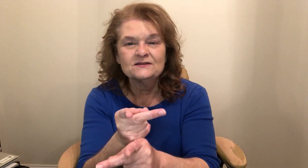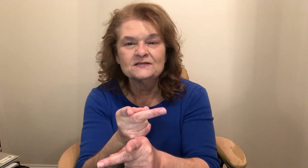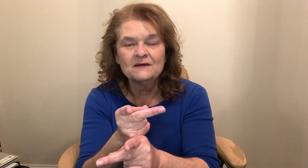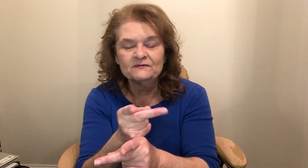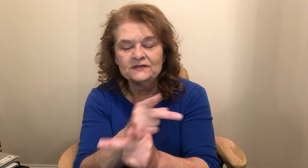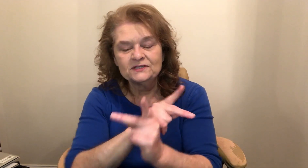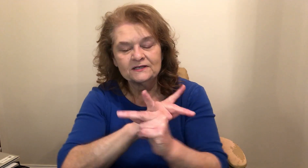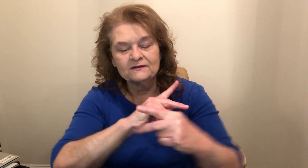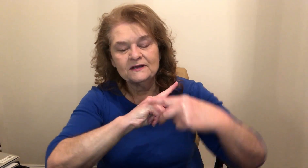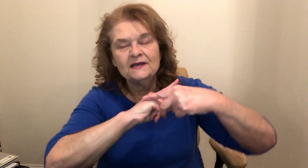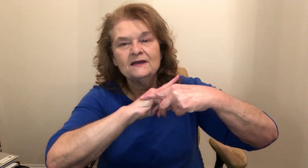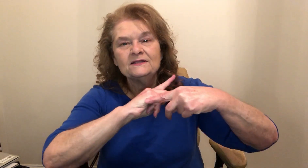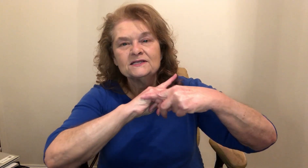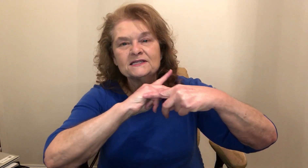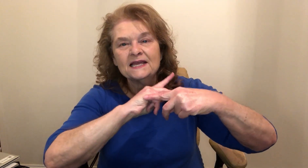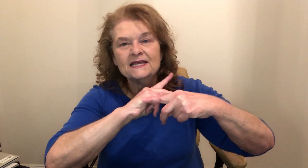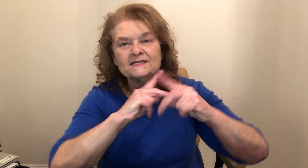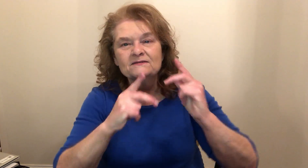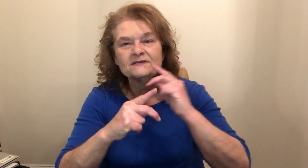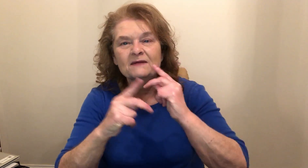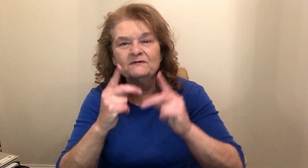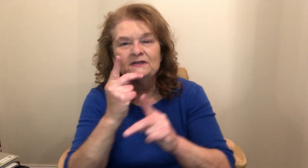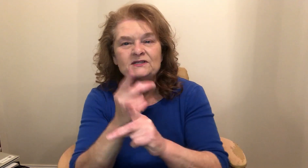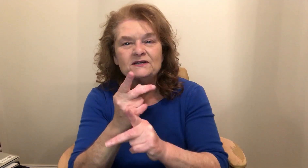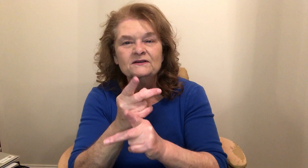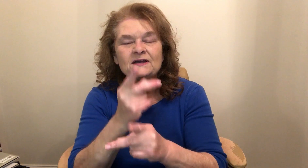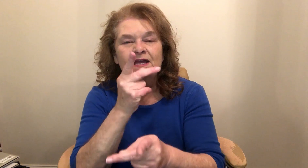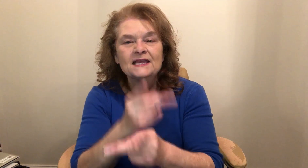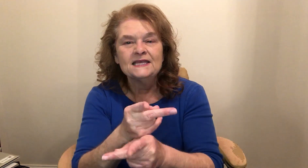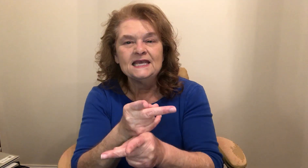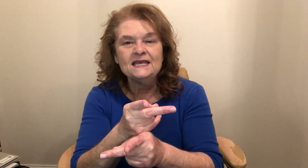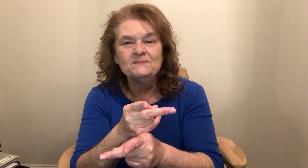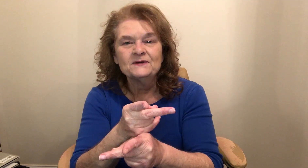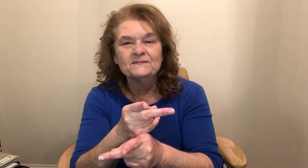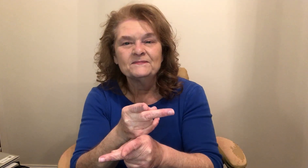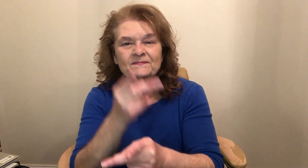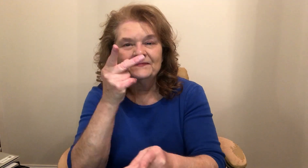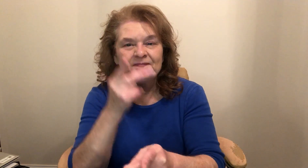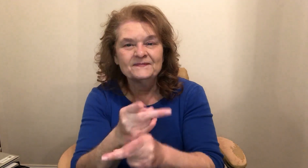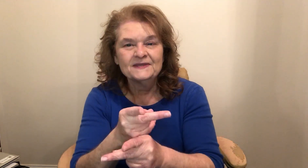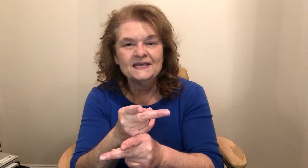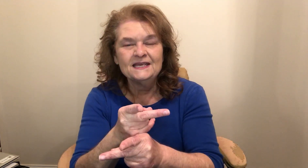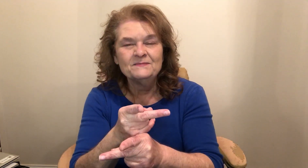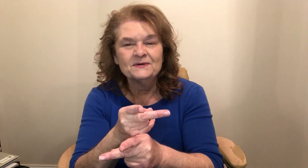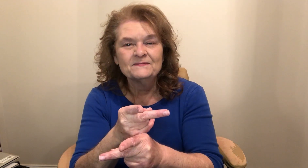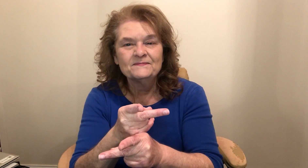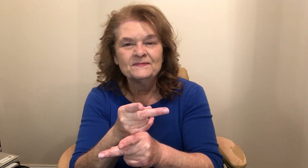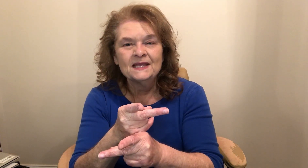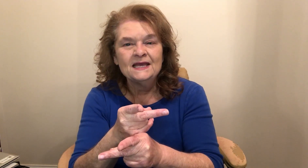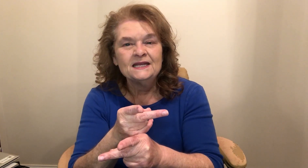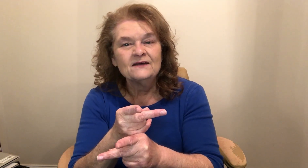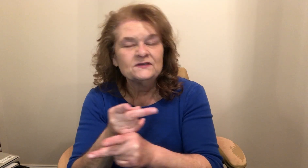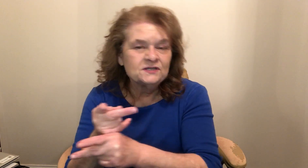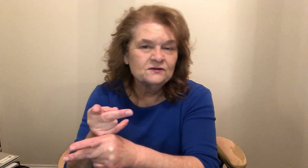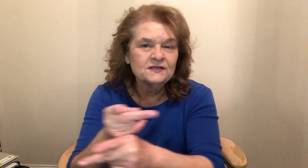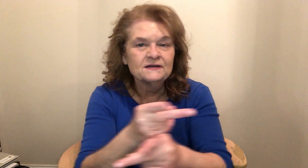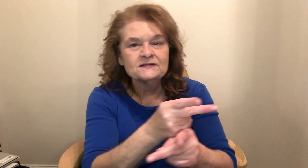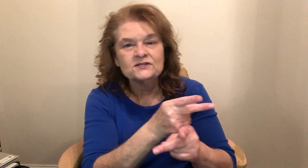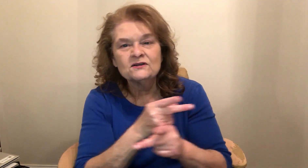top of each other, just the hands on top of each other. Keep, keep. Now if you do the circling